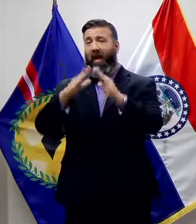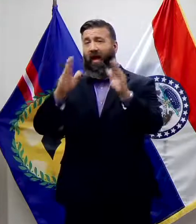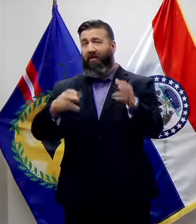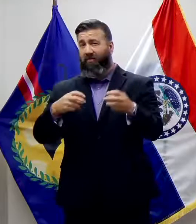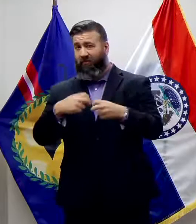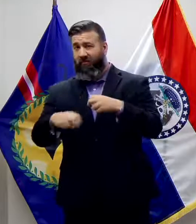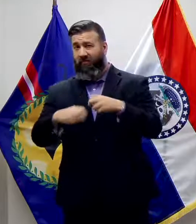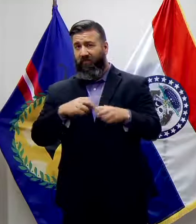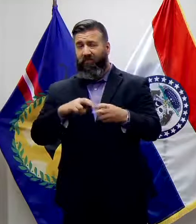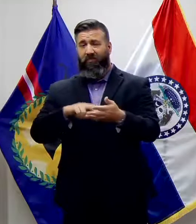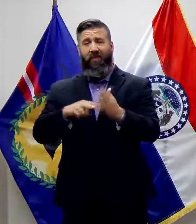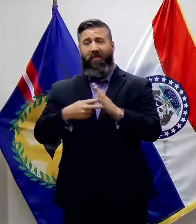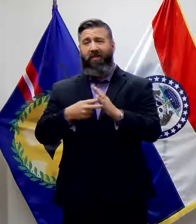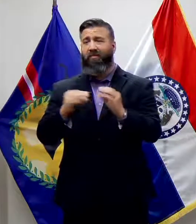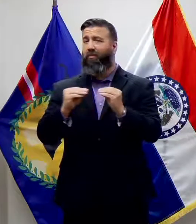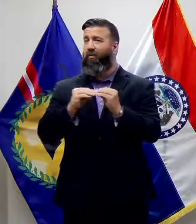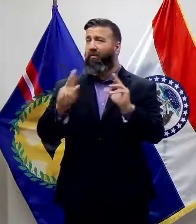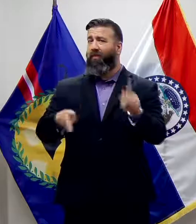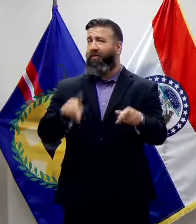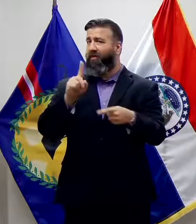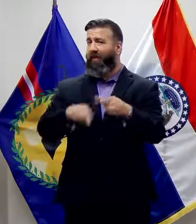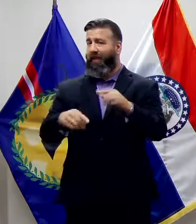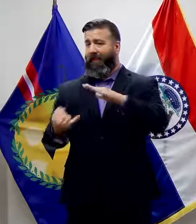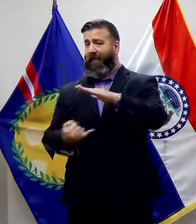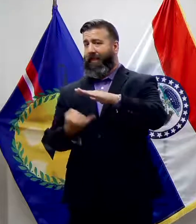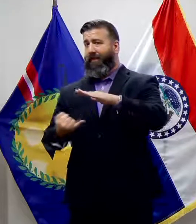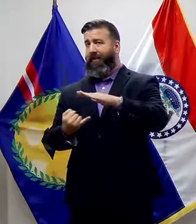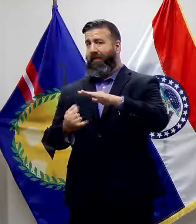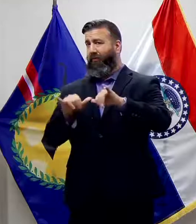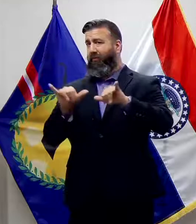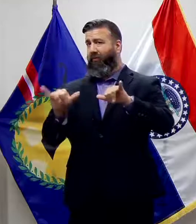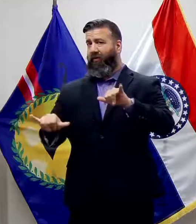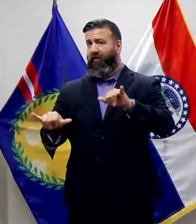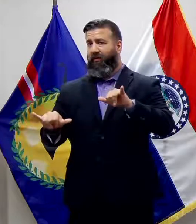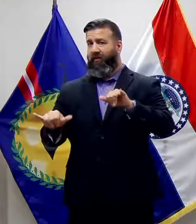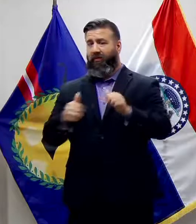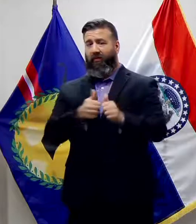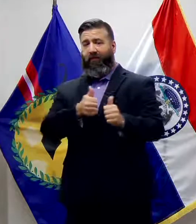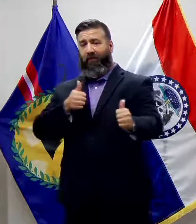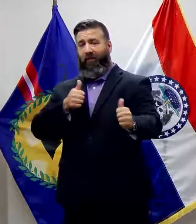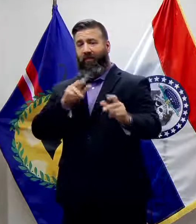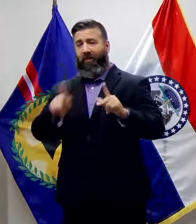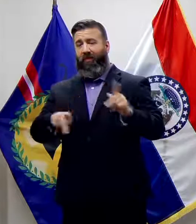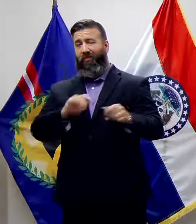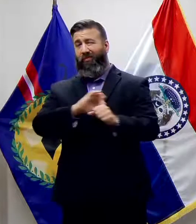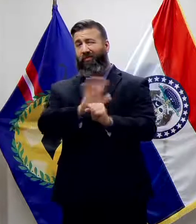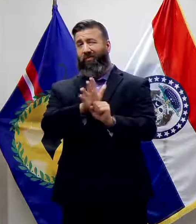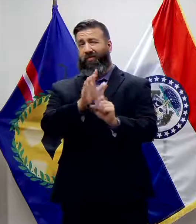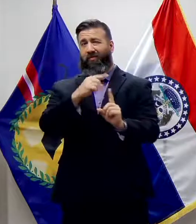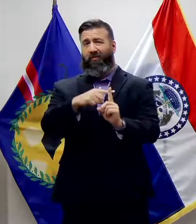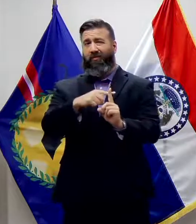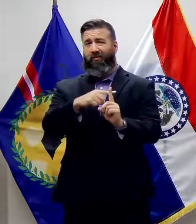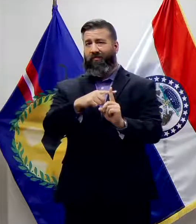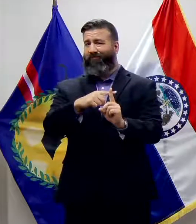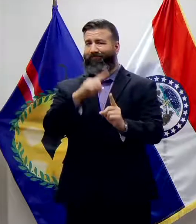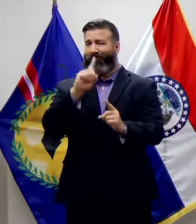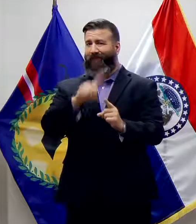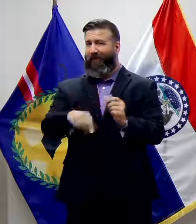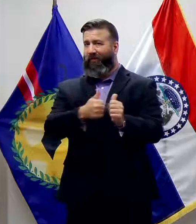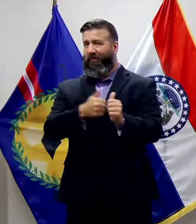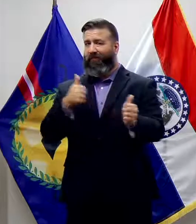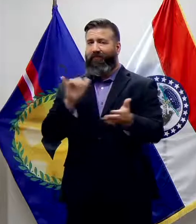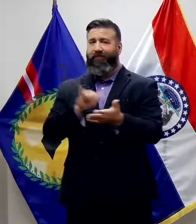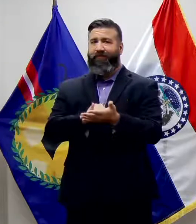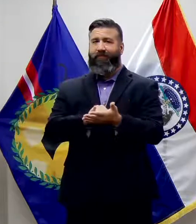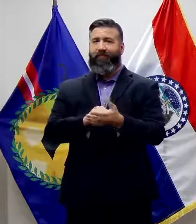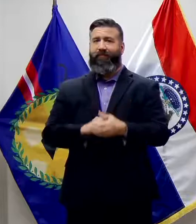quarantine, to safely stay away from those who are not immediate family members, unable to avoid a very contagious and deadly